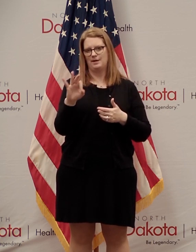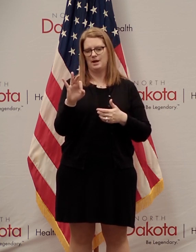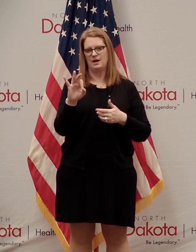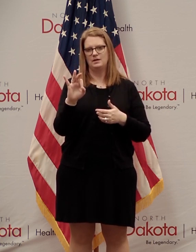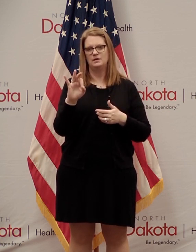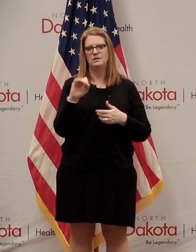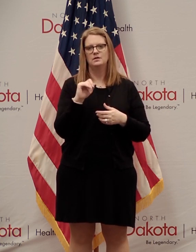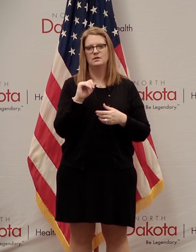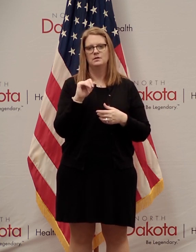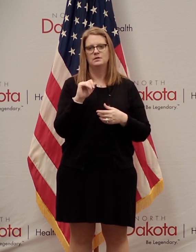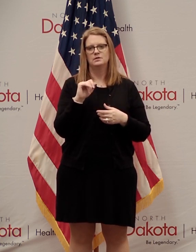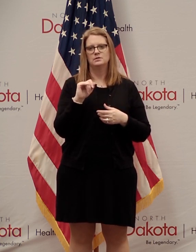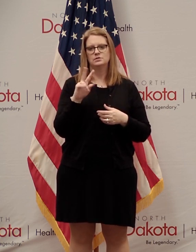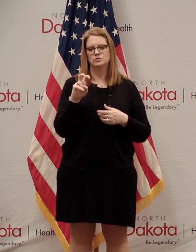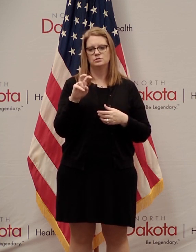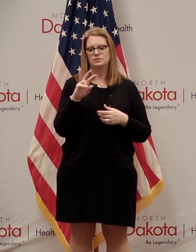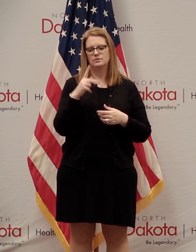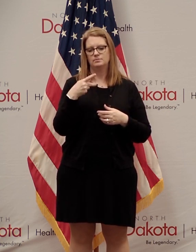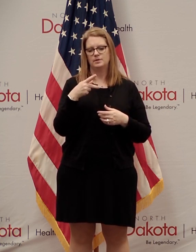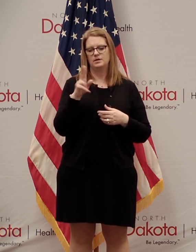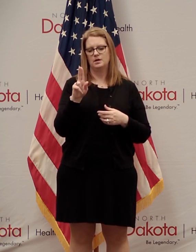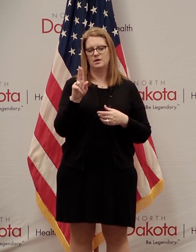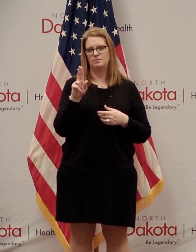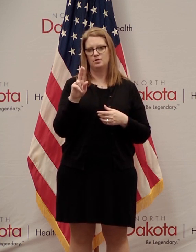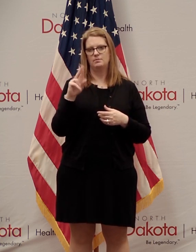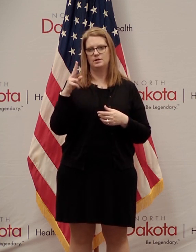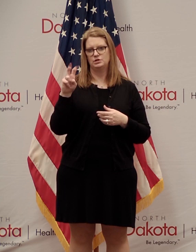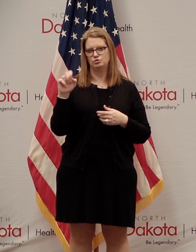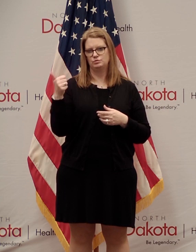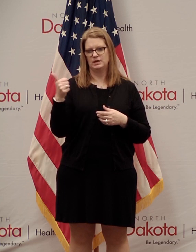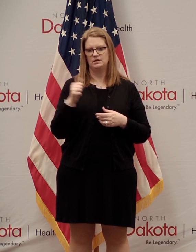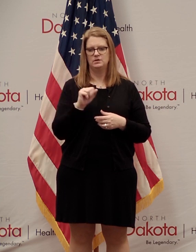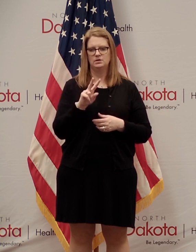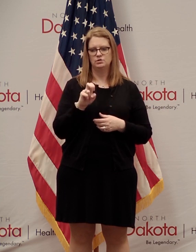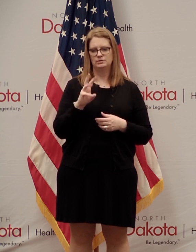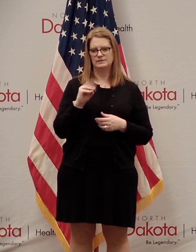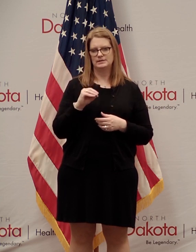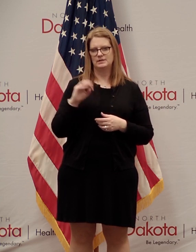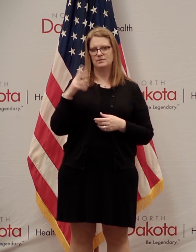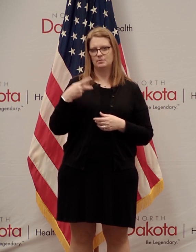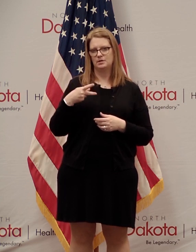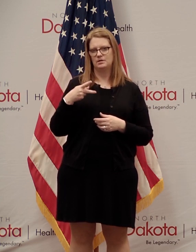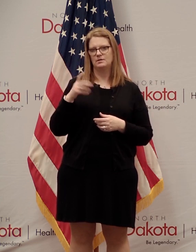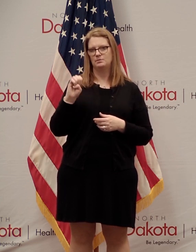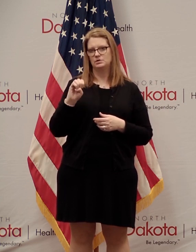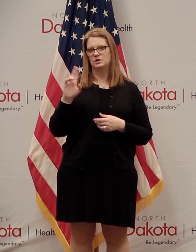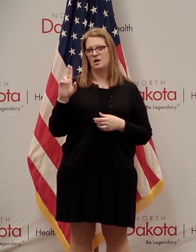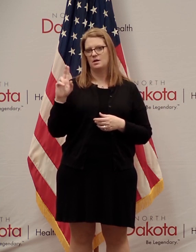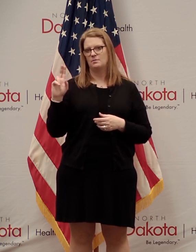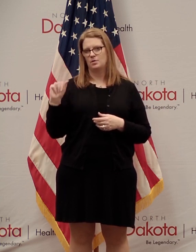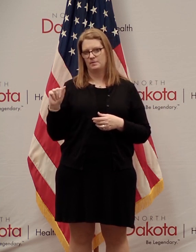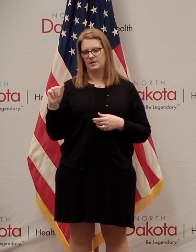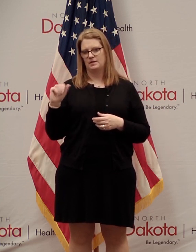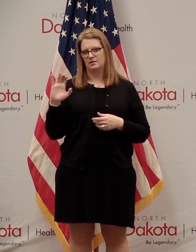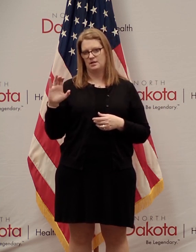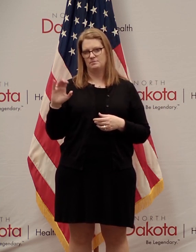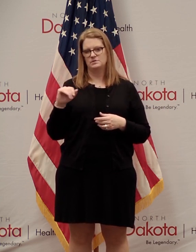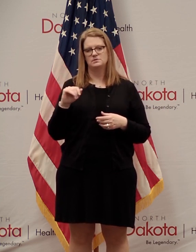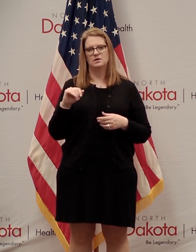1,329. 210 on the pandemic unemployment, 260 on the pandemic emergency unemployment claims. And